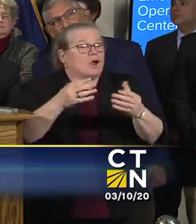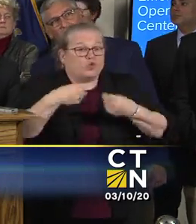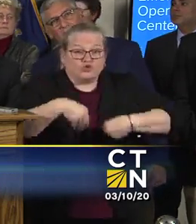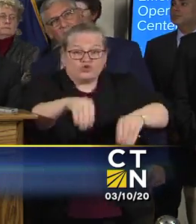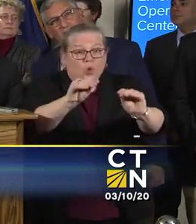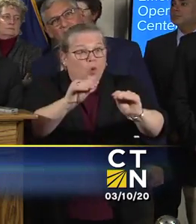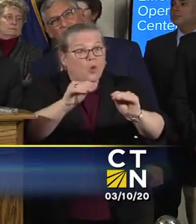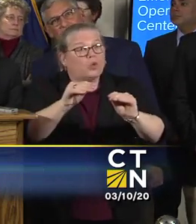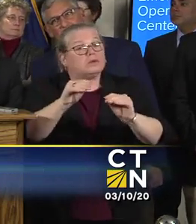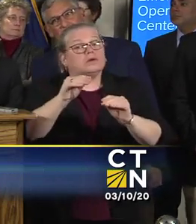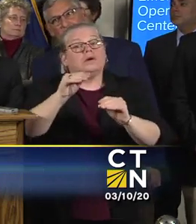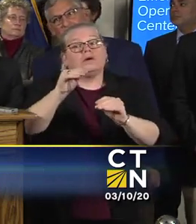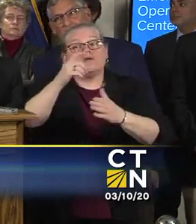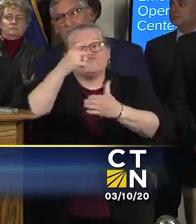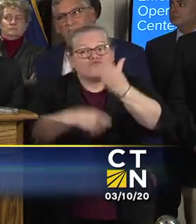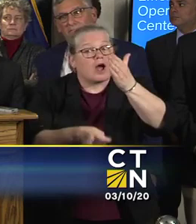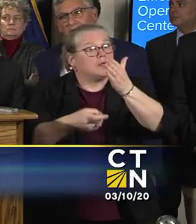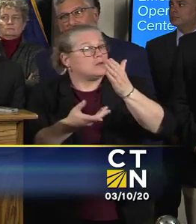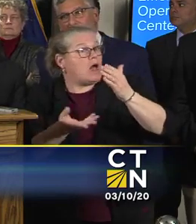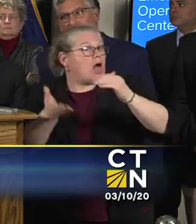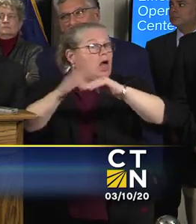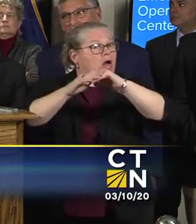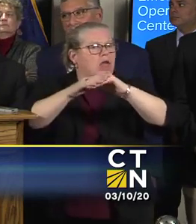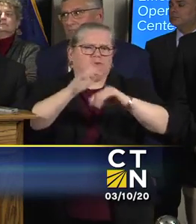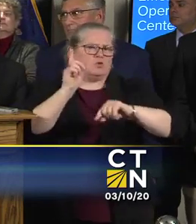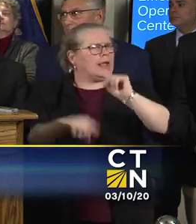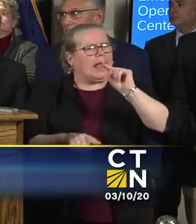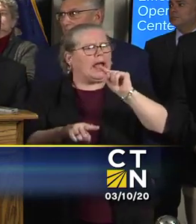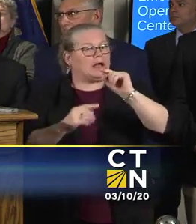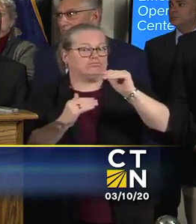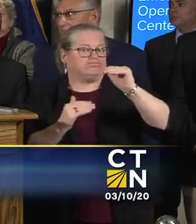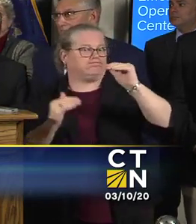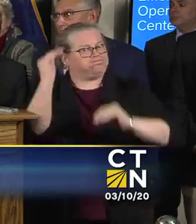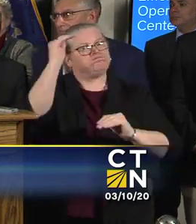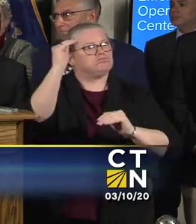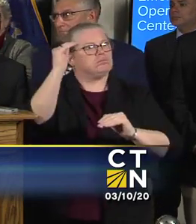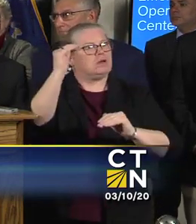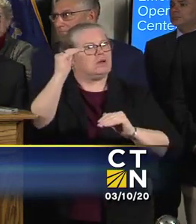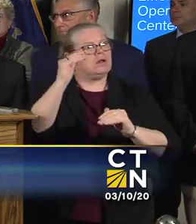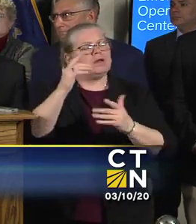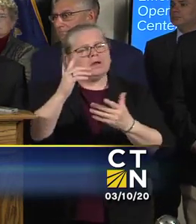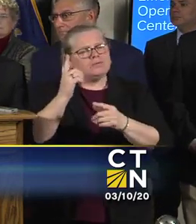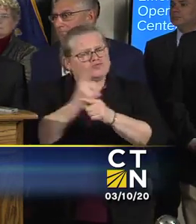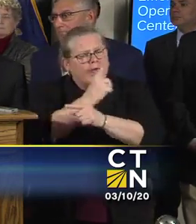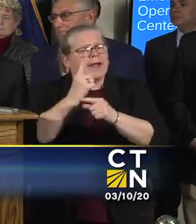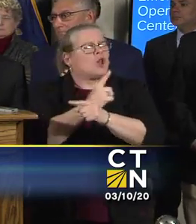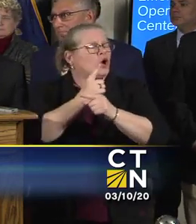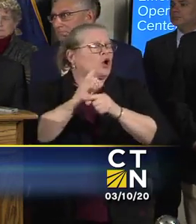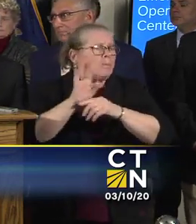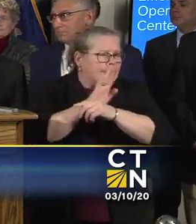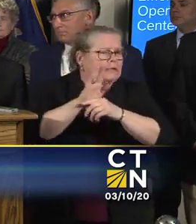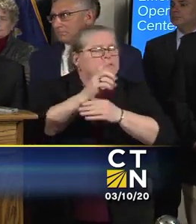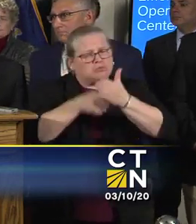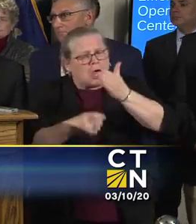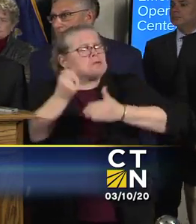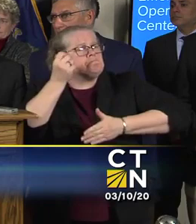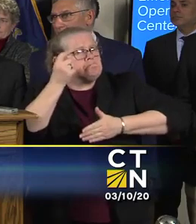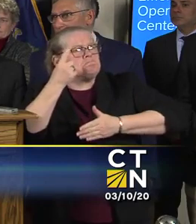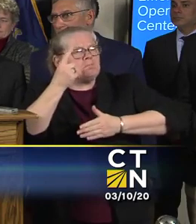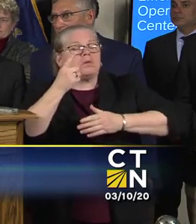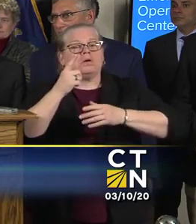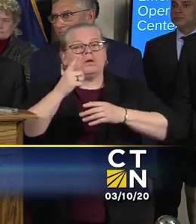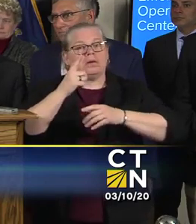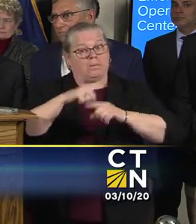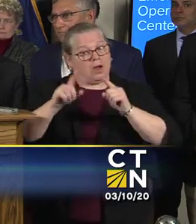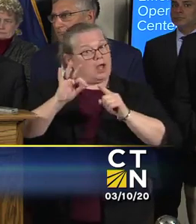at retail to any price that is not justified by the usual course of business or normal market factors.